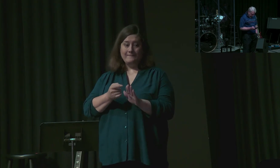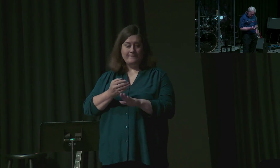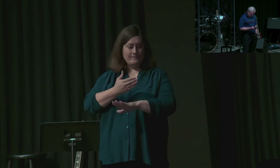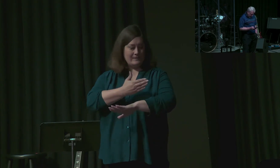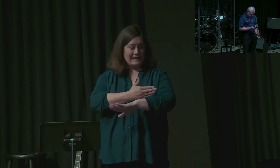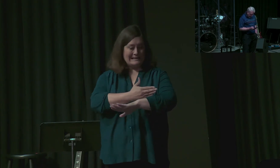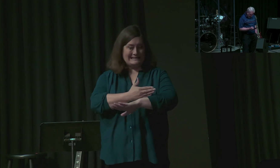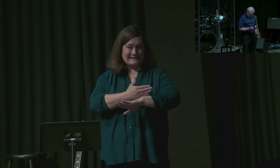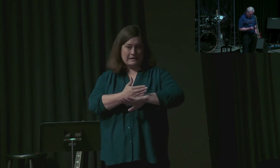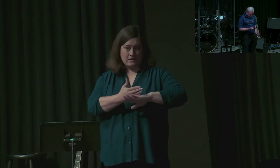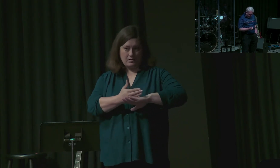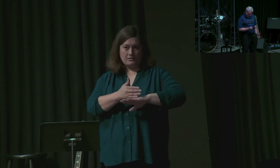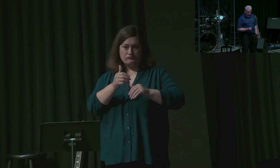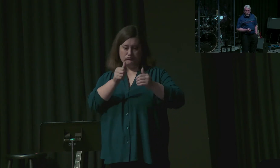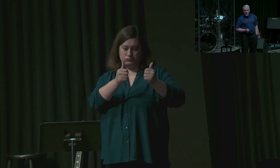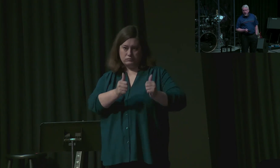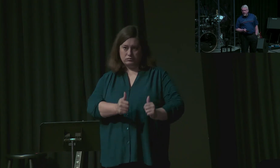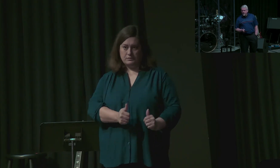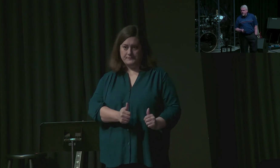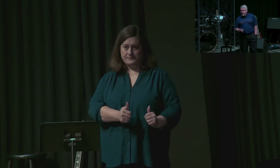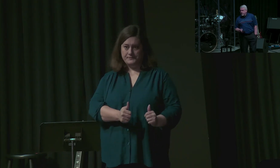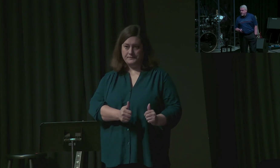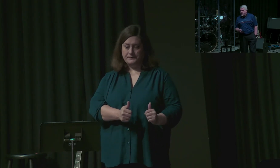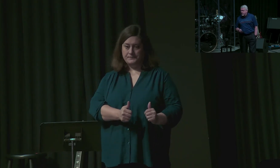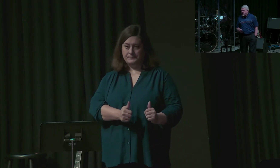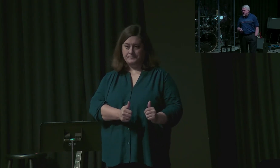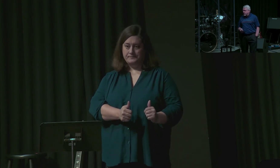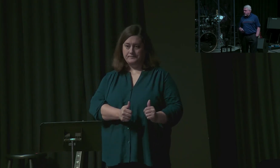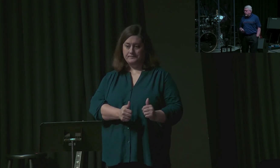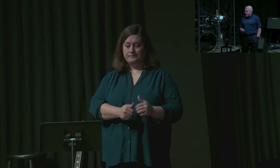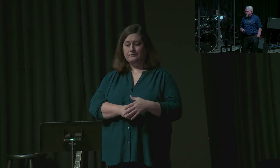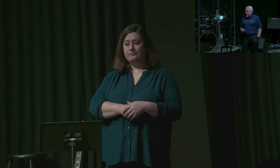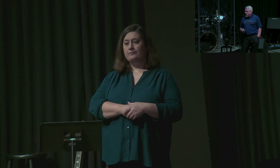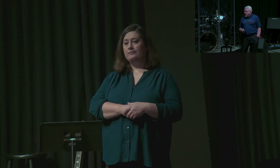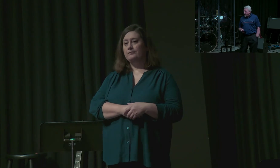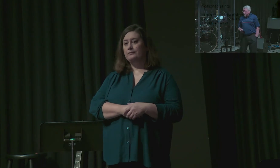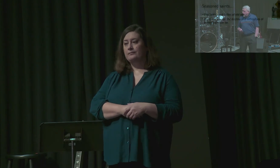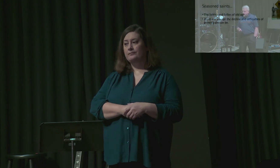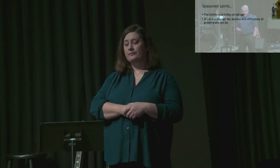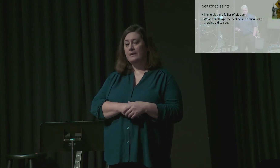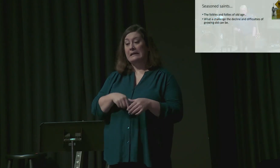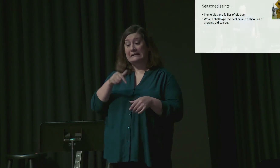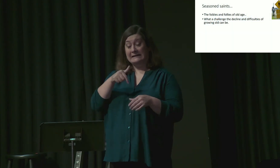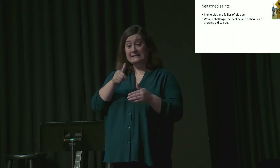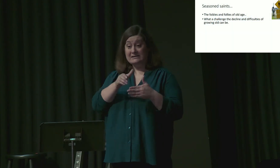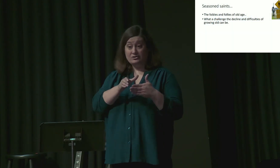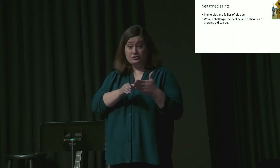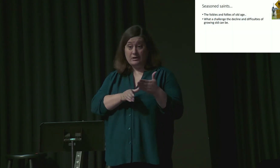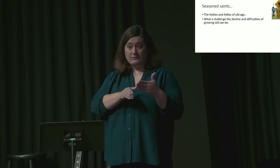We find ourselves wondering over our lives. Sometimes we just find ourselves, what was it all